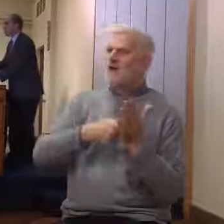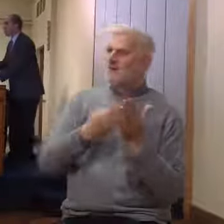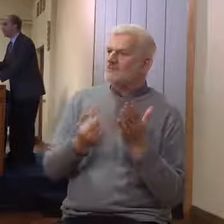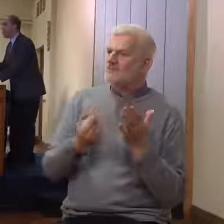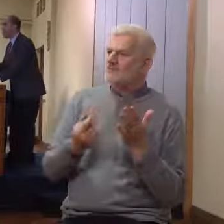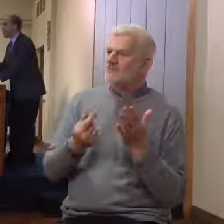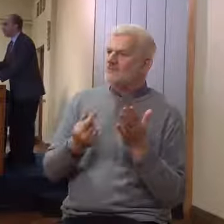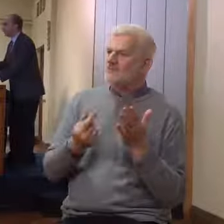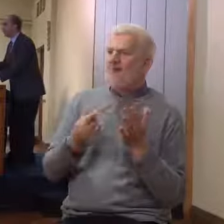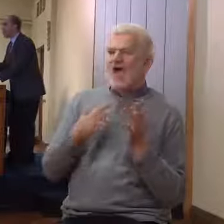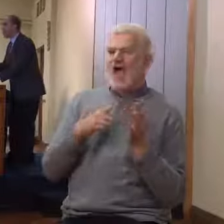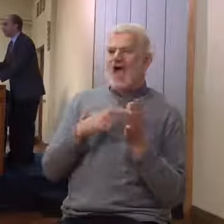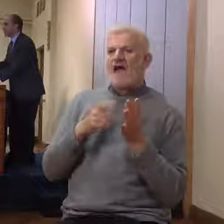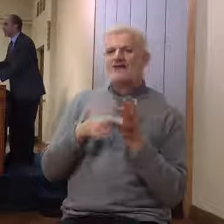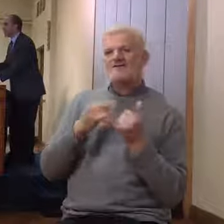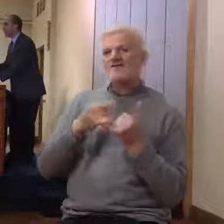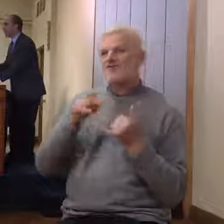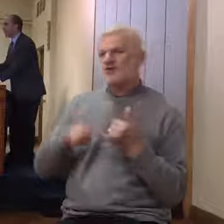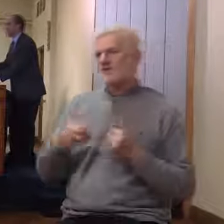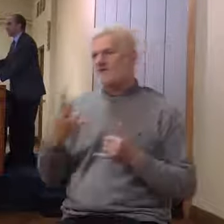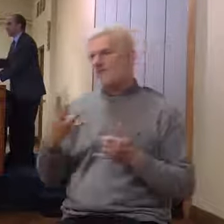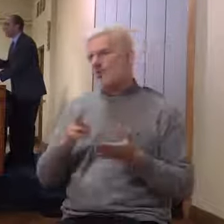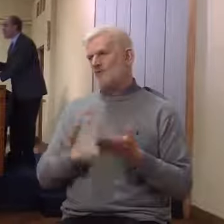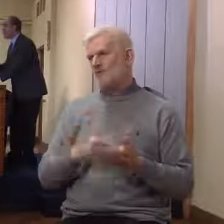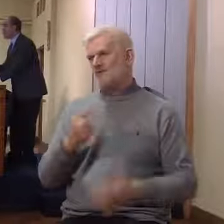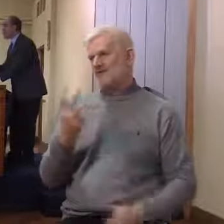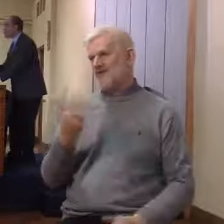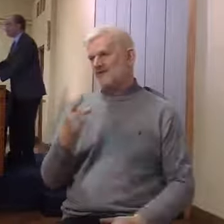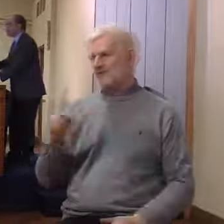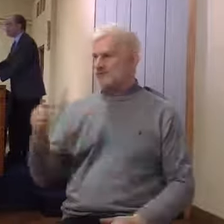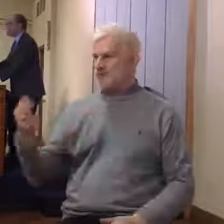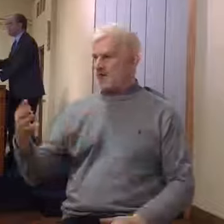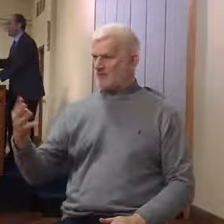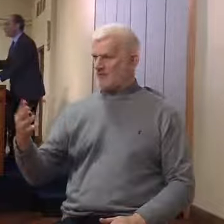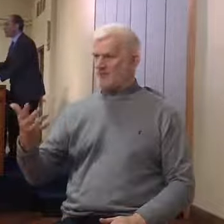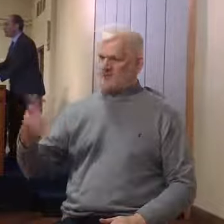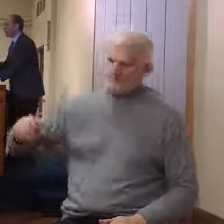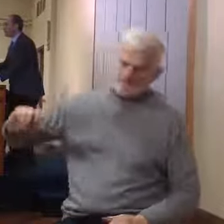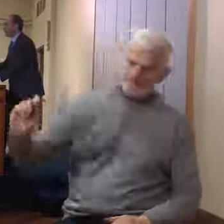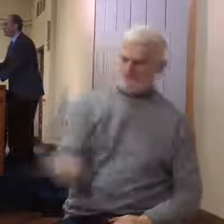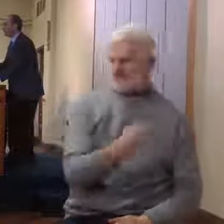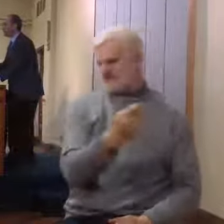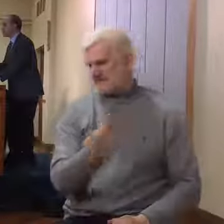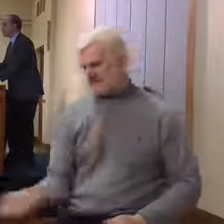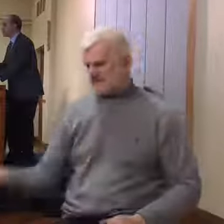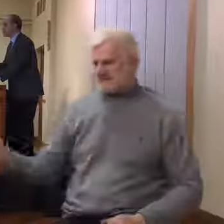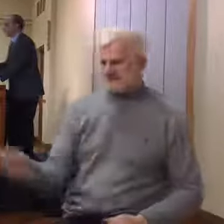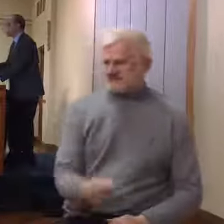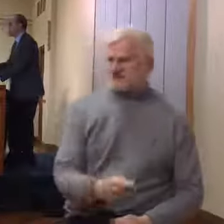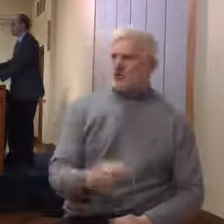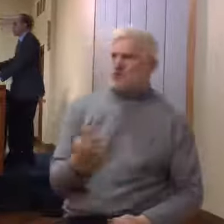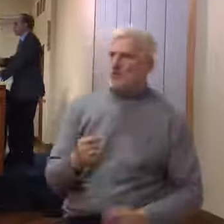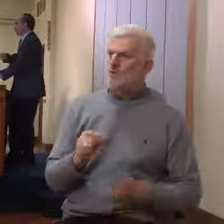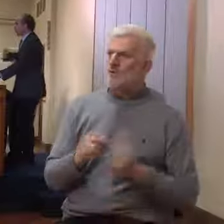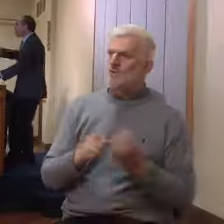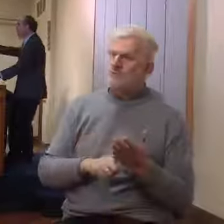Acts chapter 4, verse 18 and 19, they beat them because they have spoken about the Lord Jesus